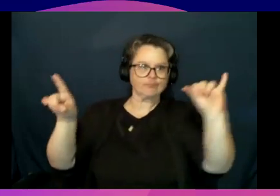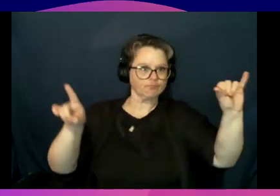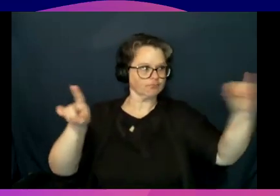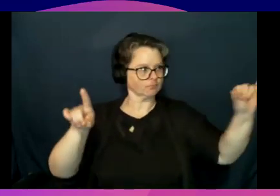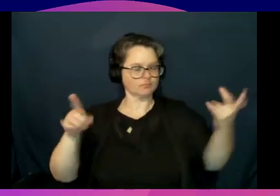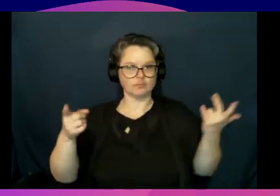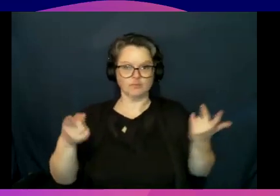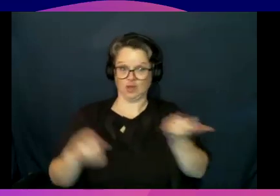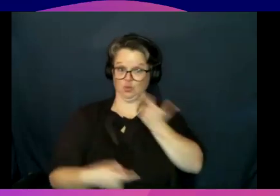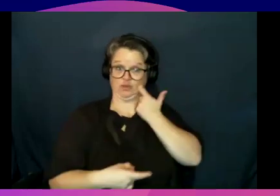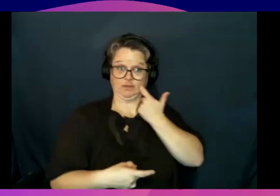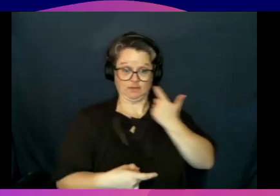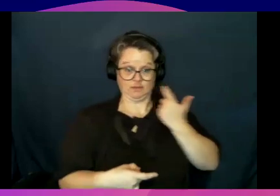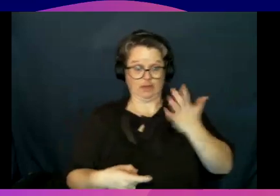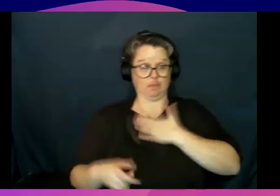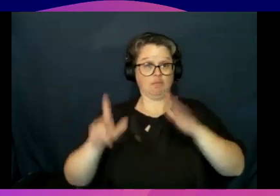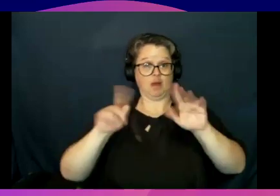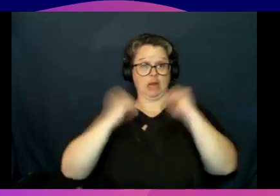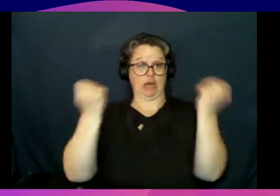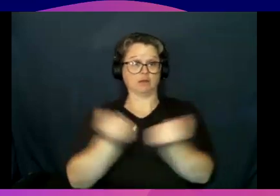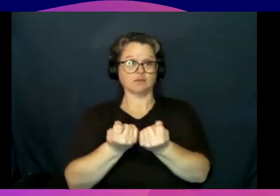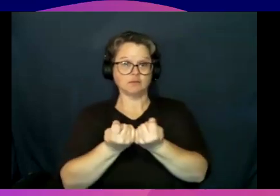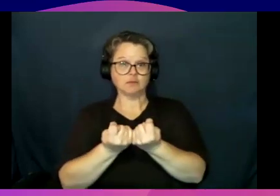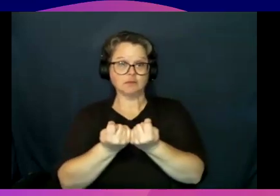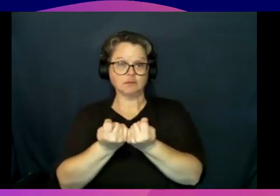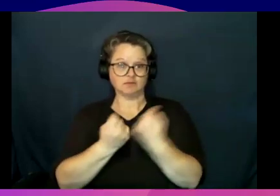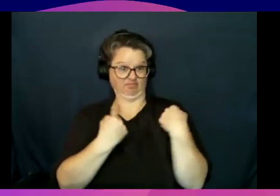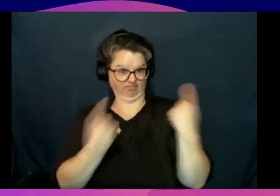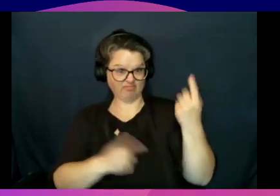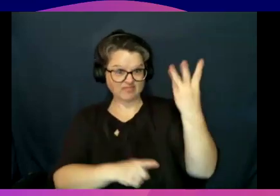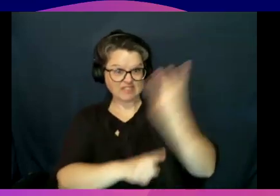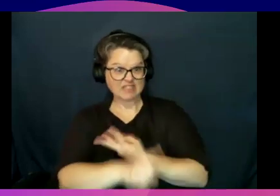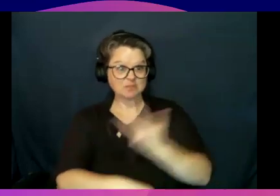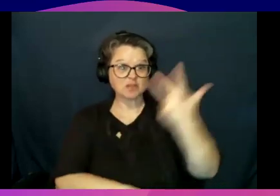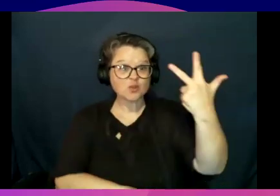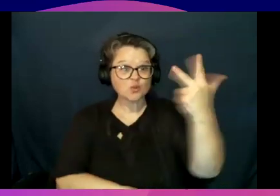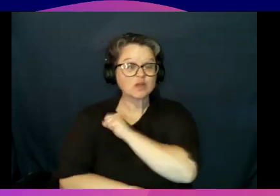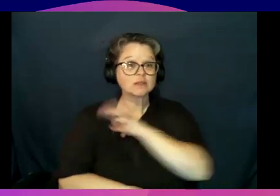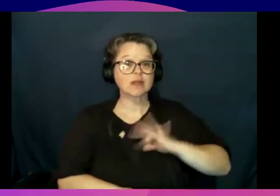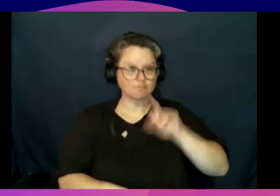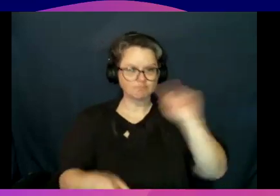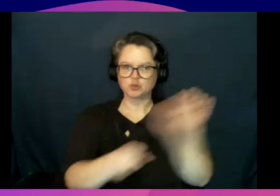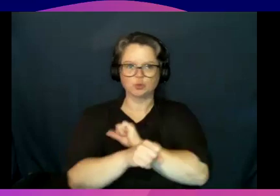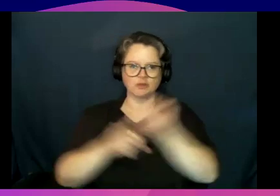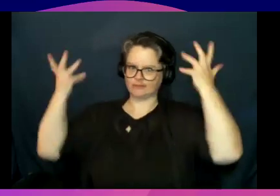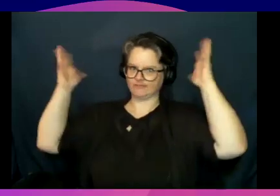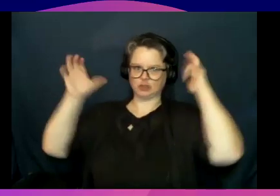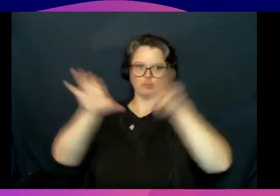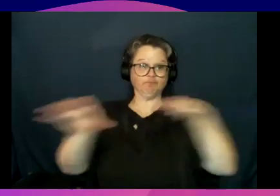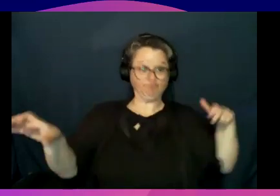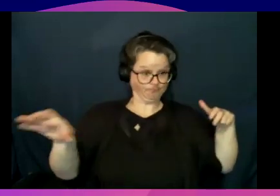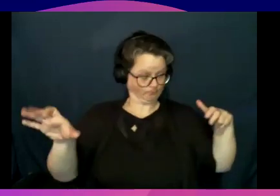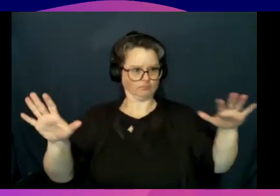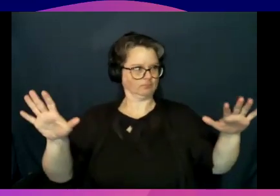just had 3 people quit and leave in the last 6 months. The turnover rates, the whatever it is,